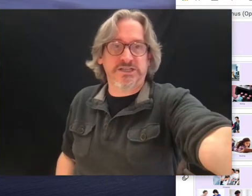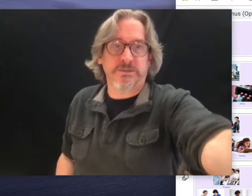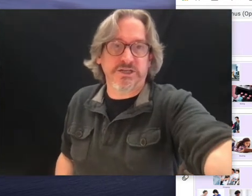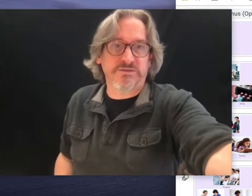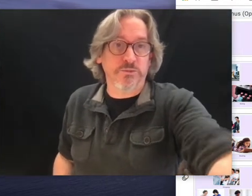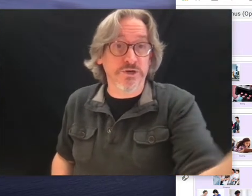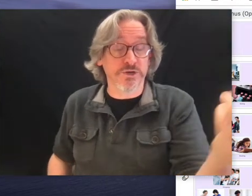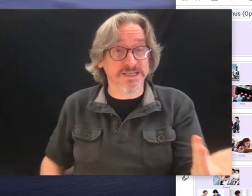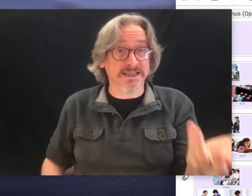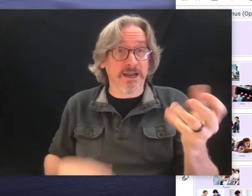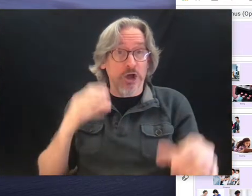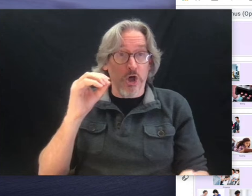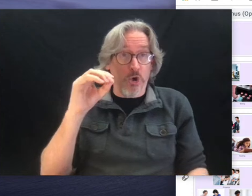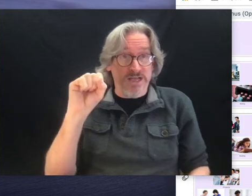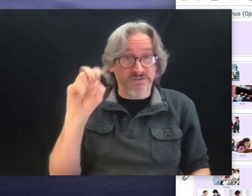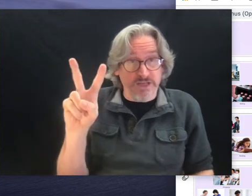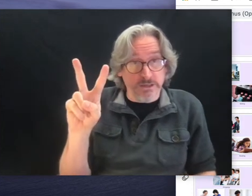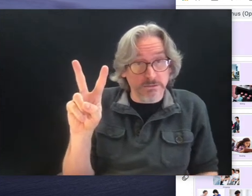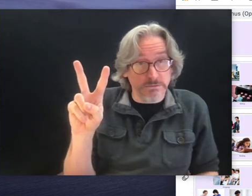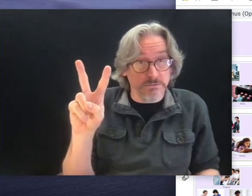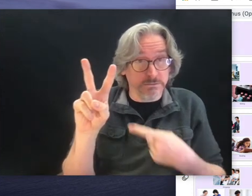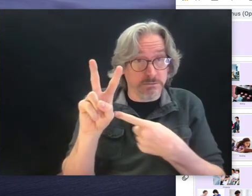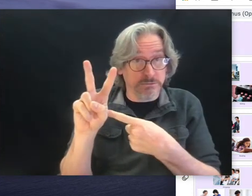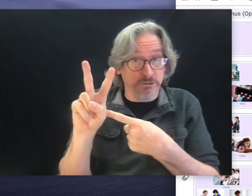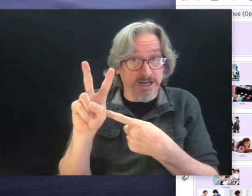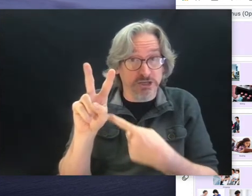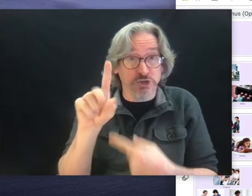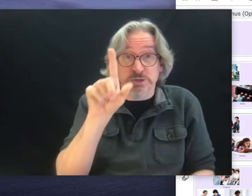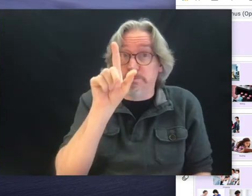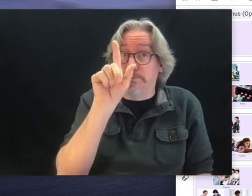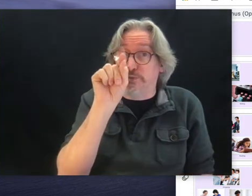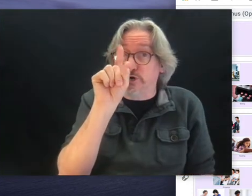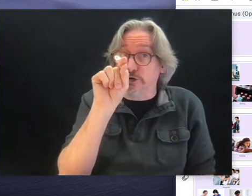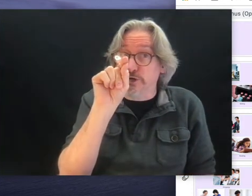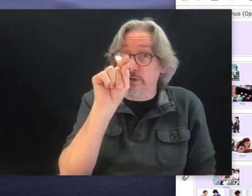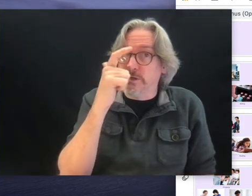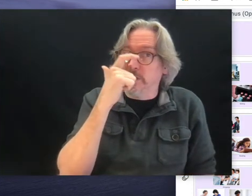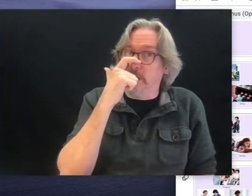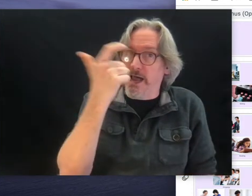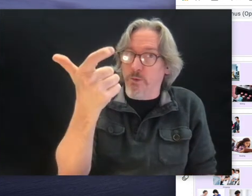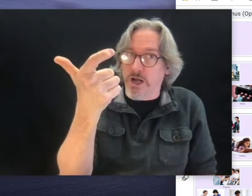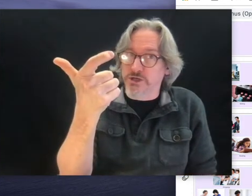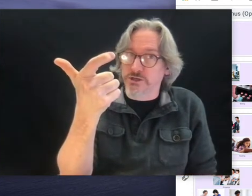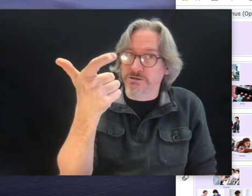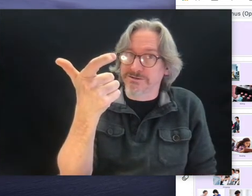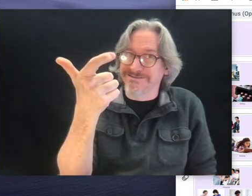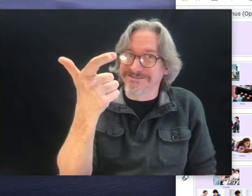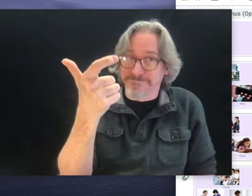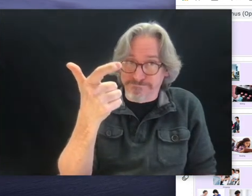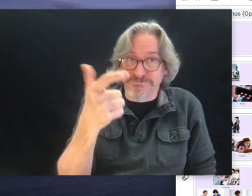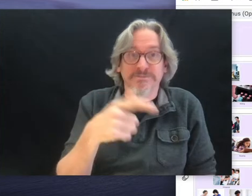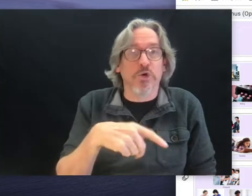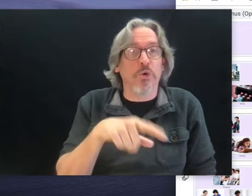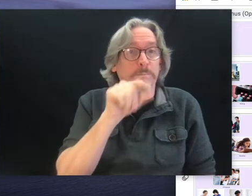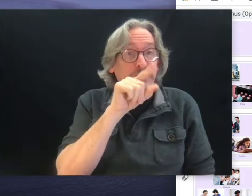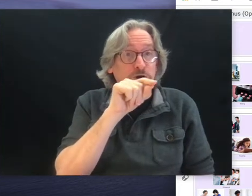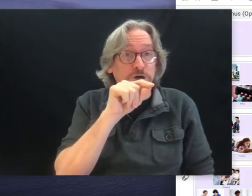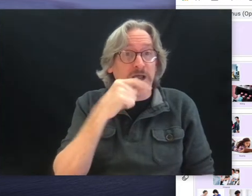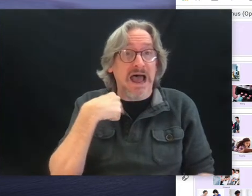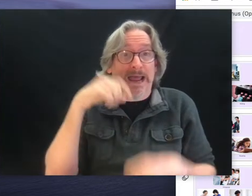object, subject, verb. We're using that OSV, right? So it's bird, I watch.